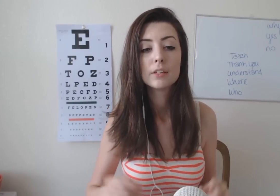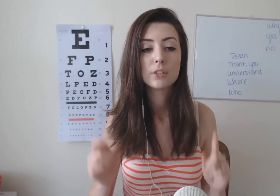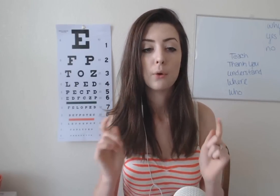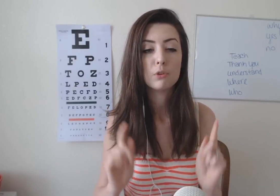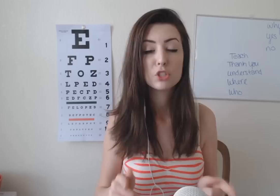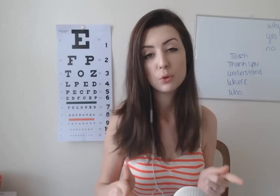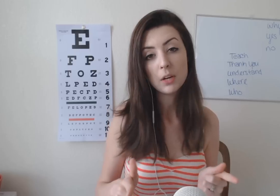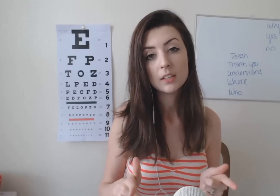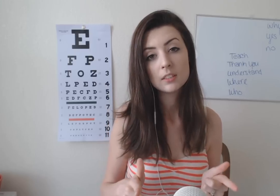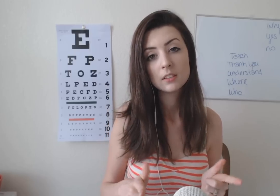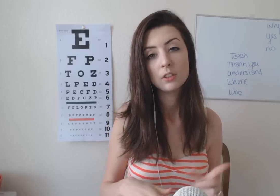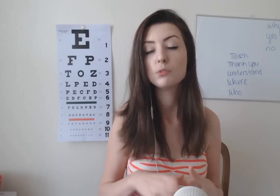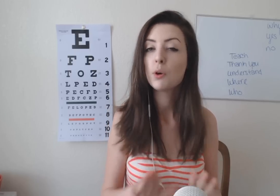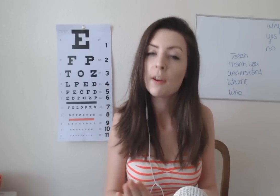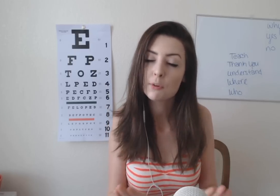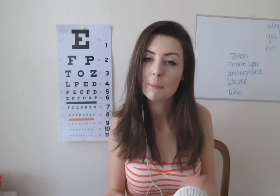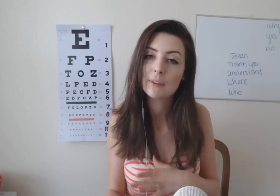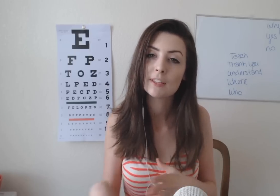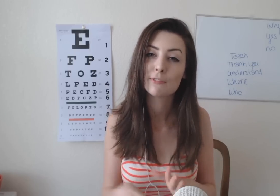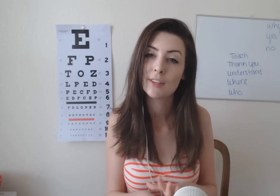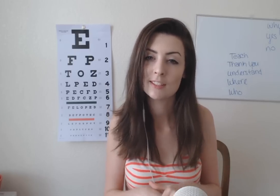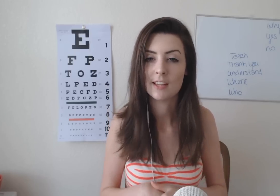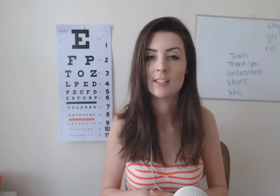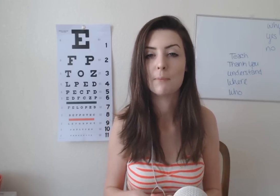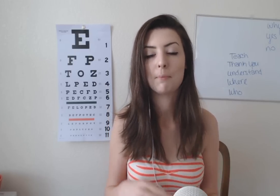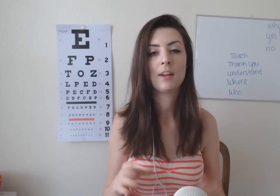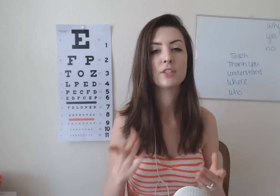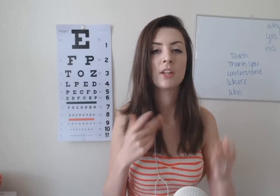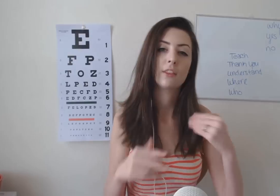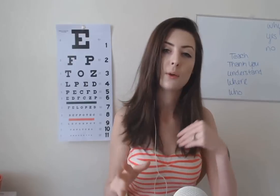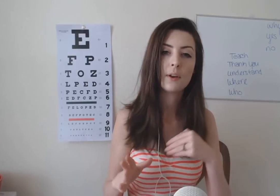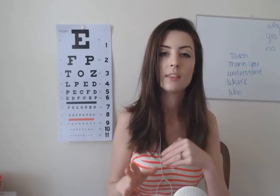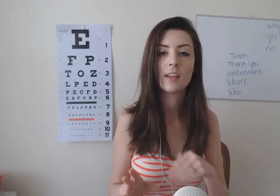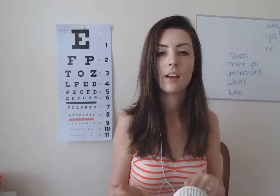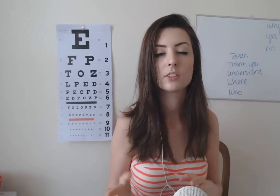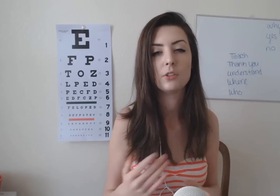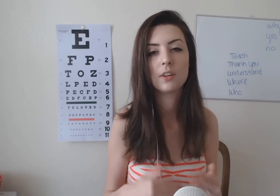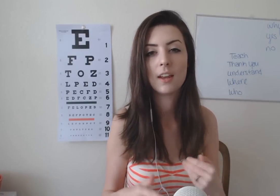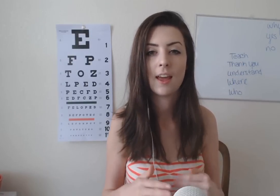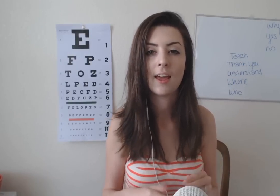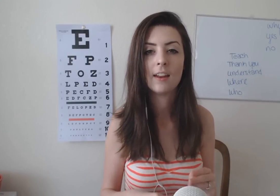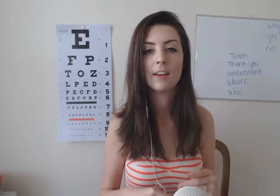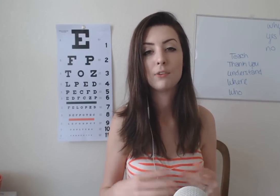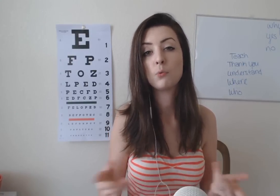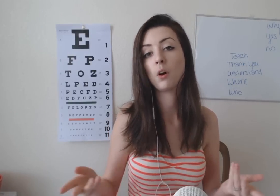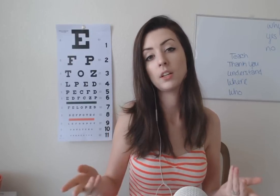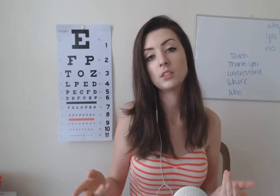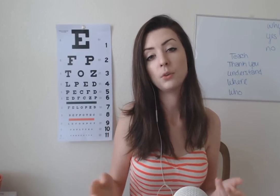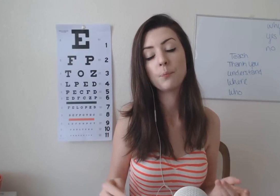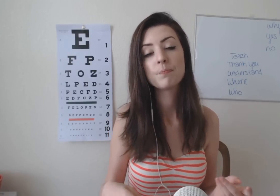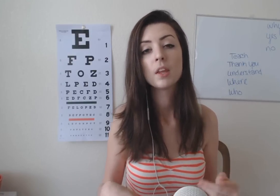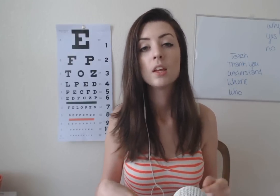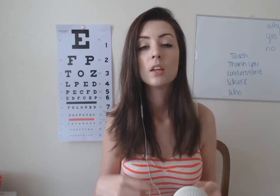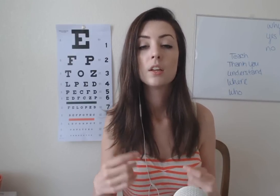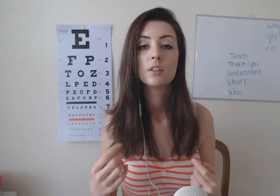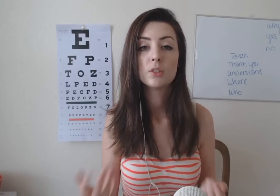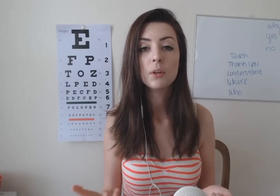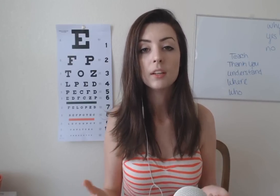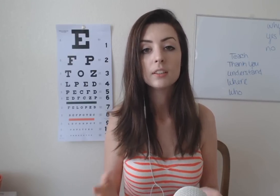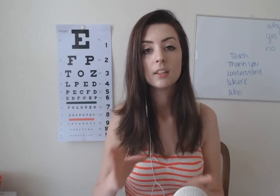So student, you don't have to remember this for this lesson, but I just thought I'd throw it in there so you could get ahead if you wanted to. Student is